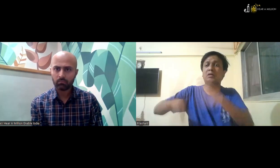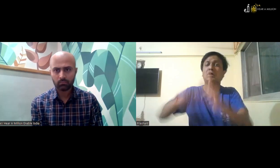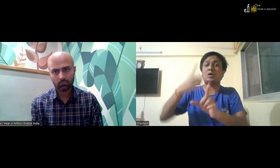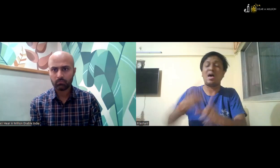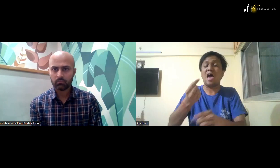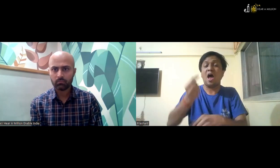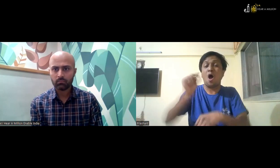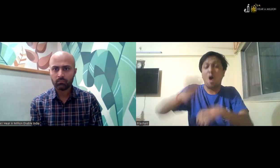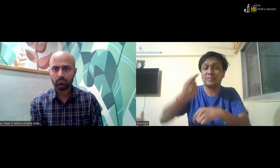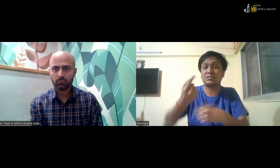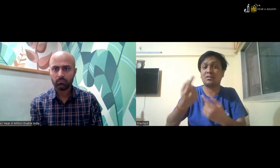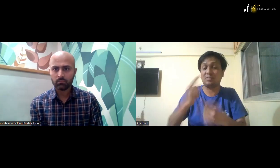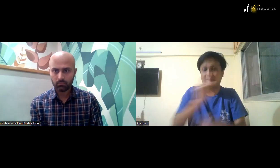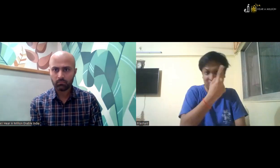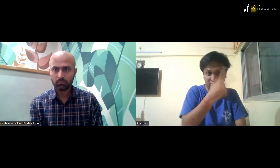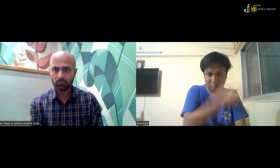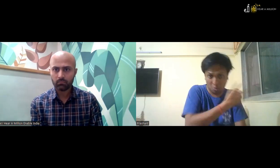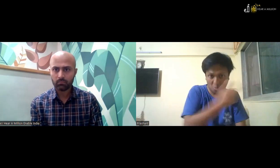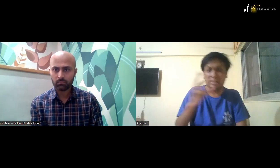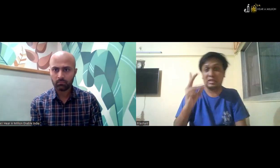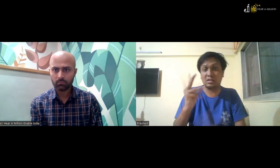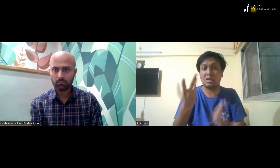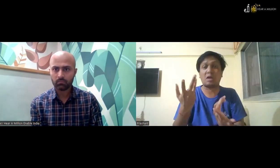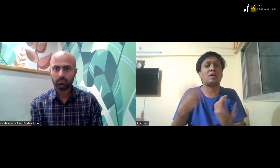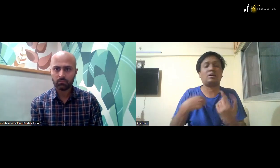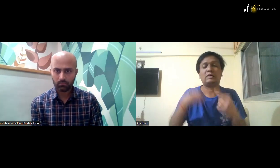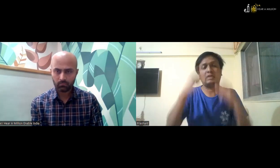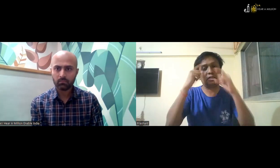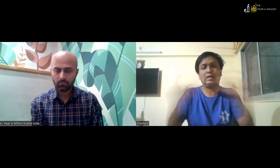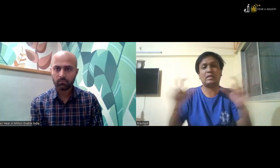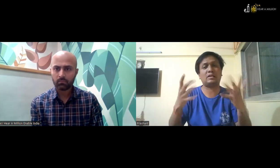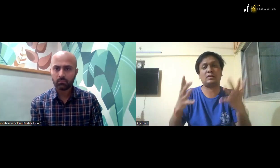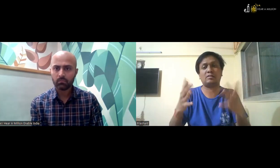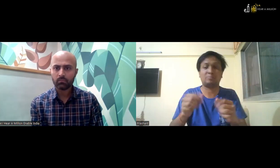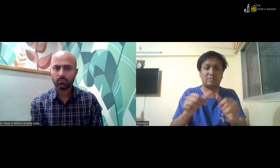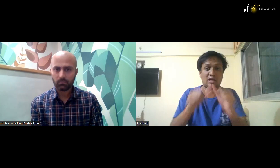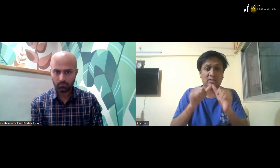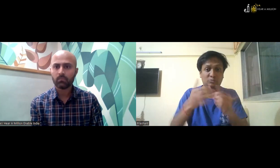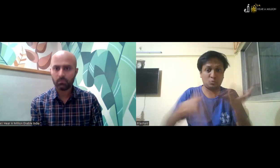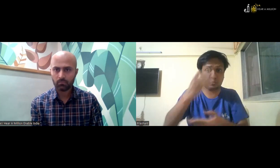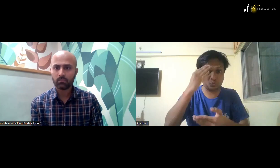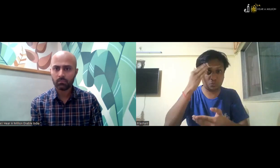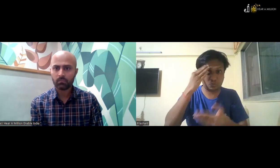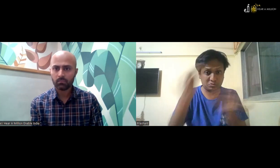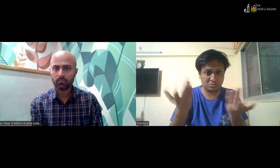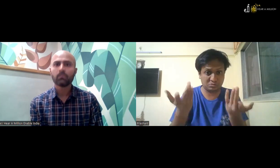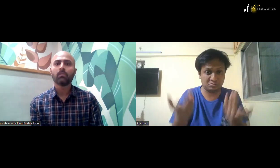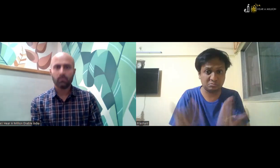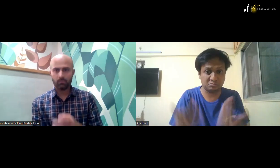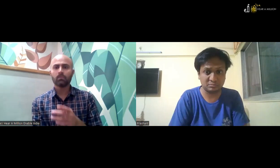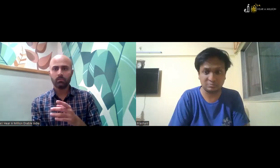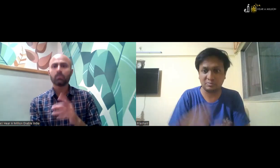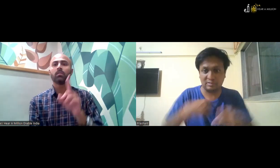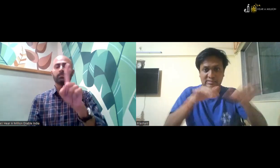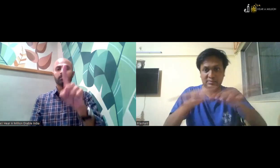are applying for it, they are paying for it for a year, but they are not sure. I'm not sure whether it's we